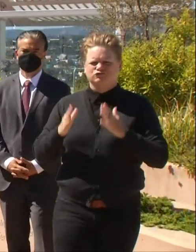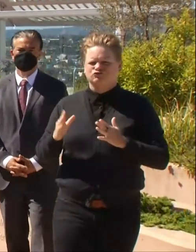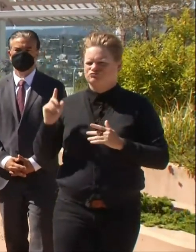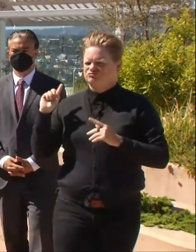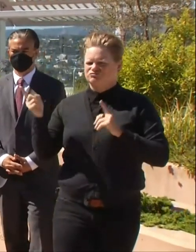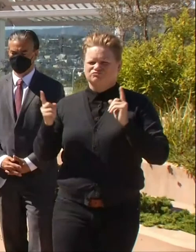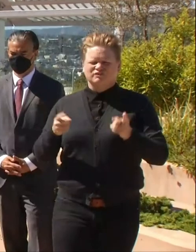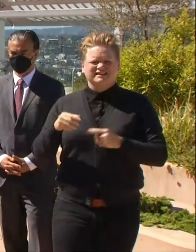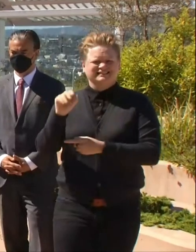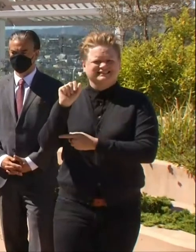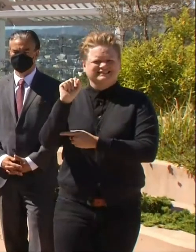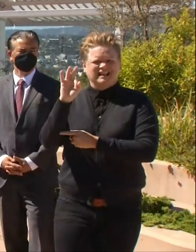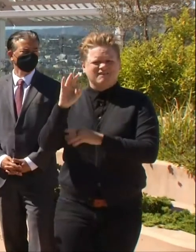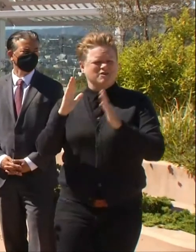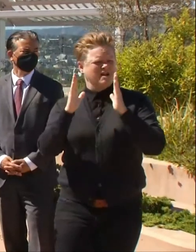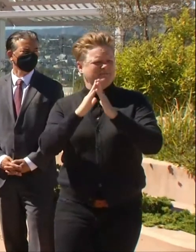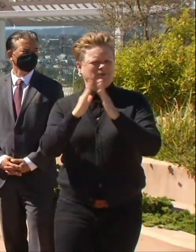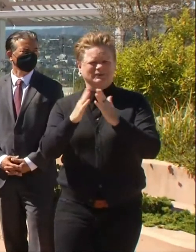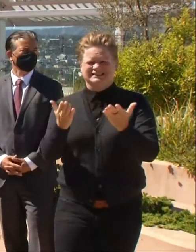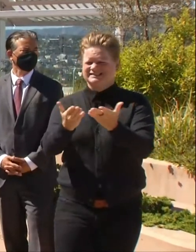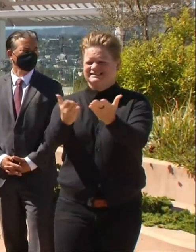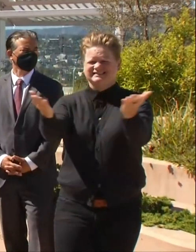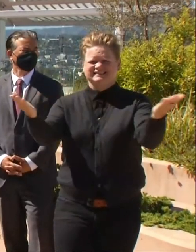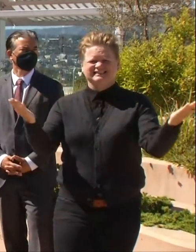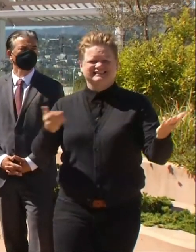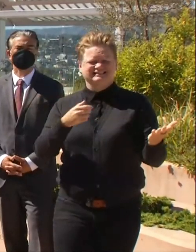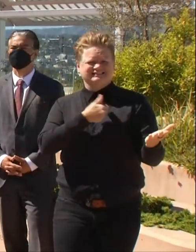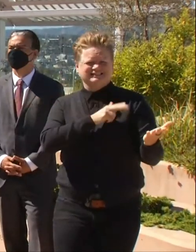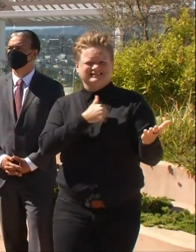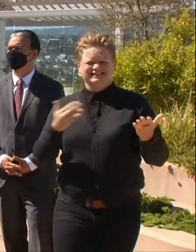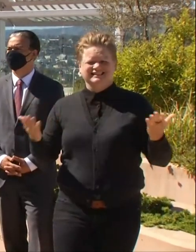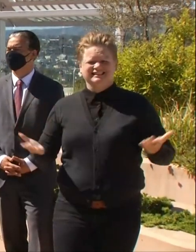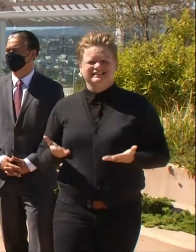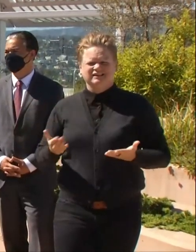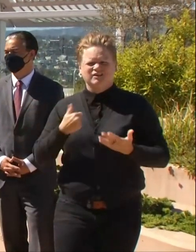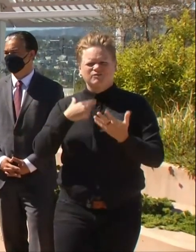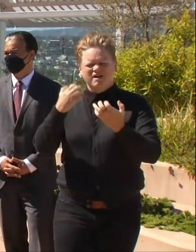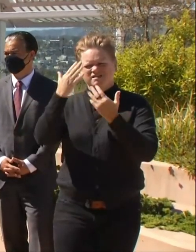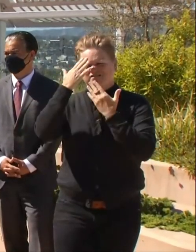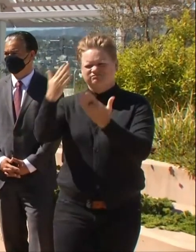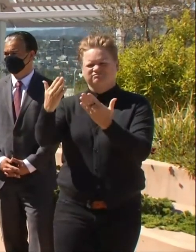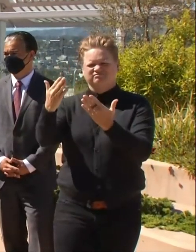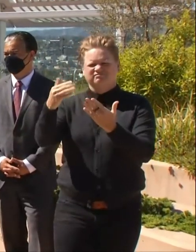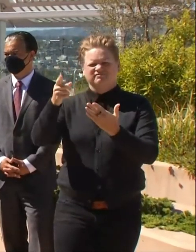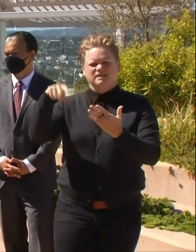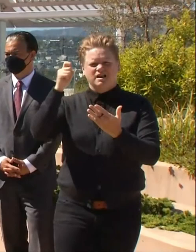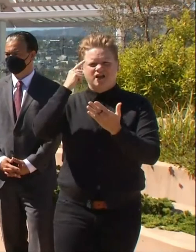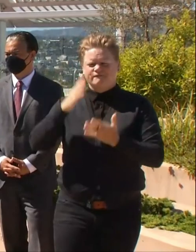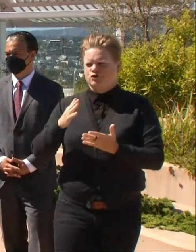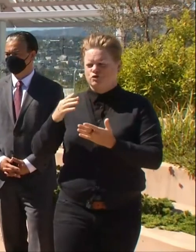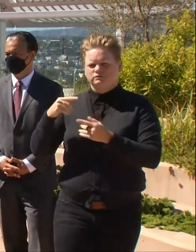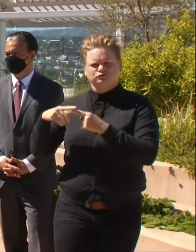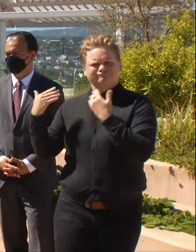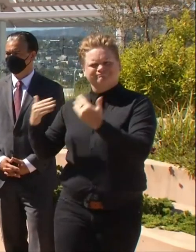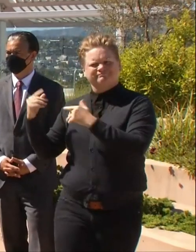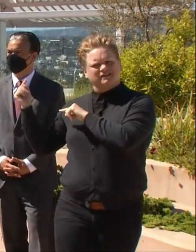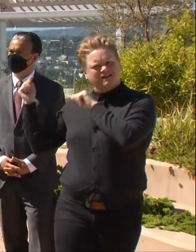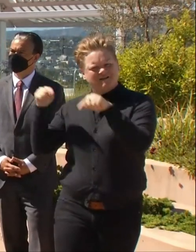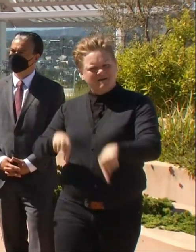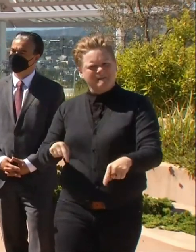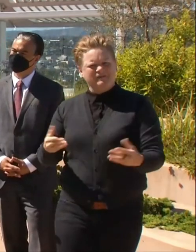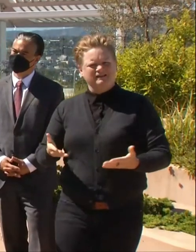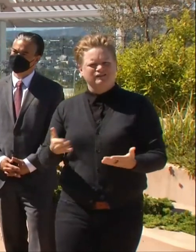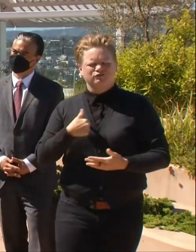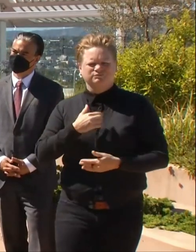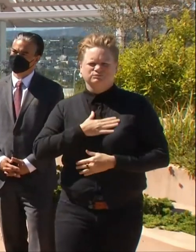and San Francisco at large. I want to first of all thank the governor for coming out today to San Francisco General. Many of you know he